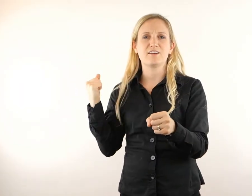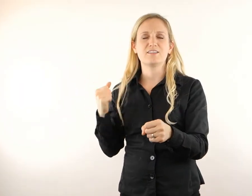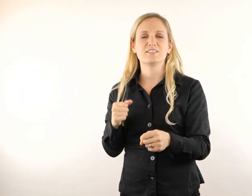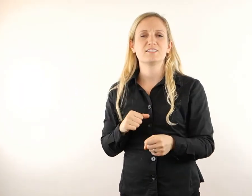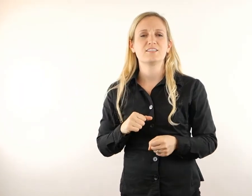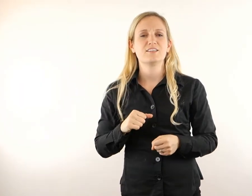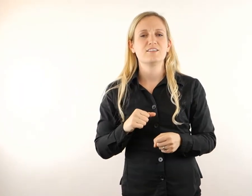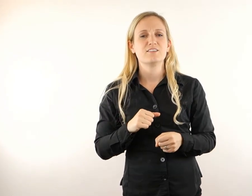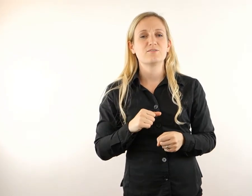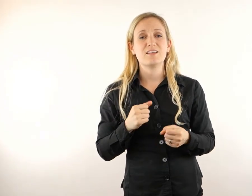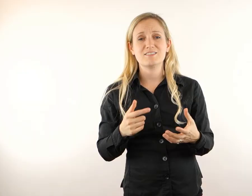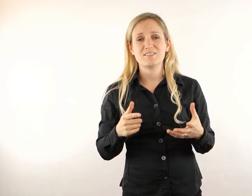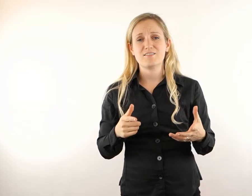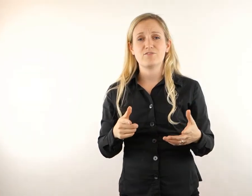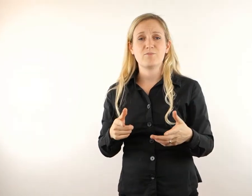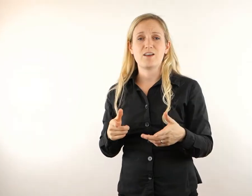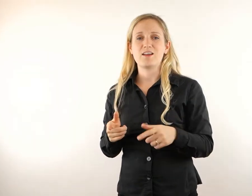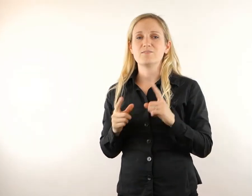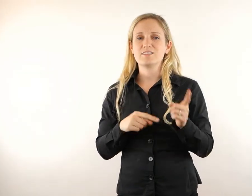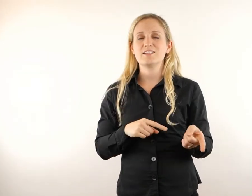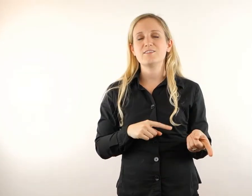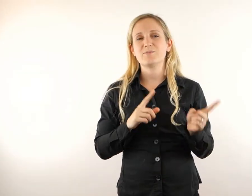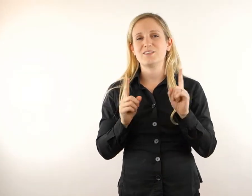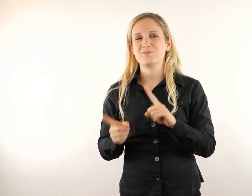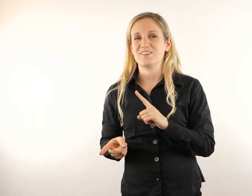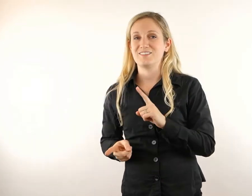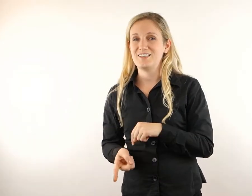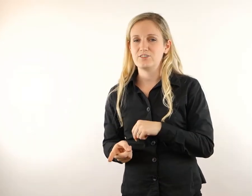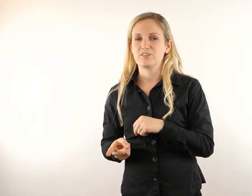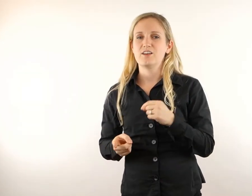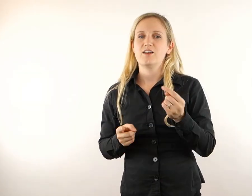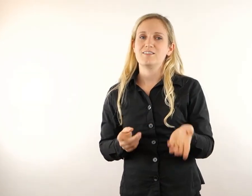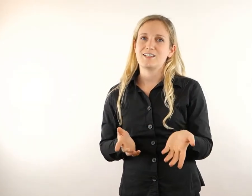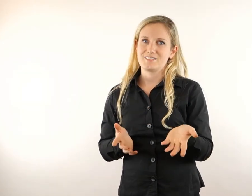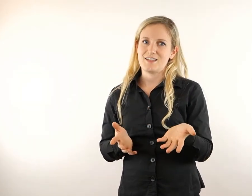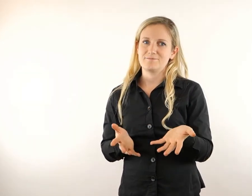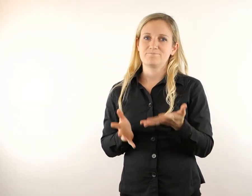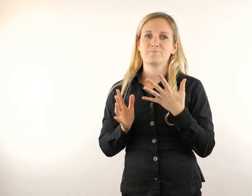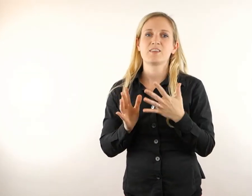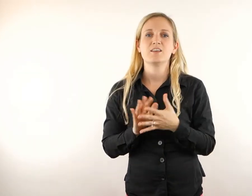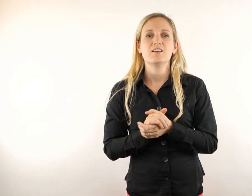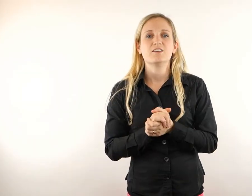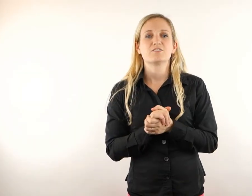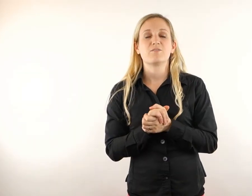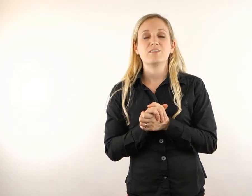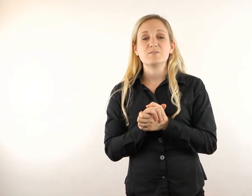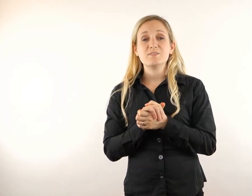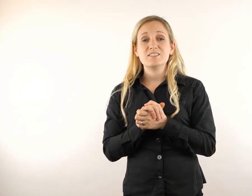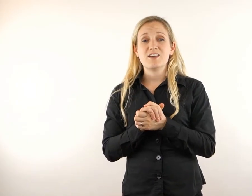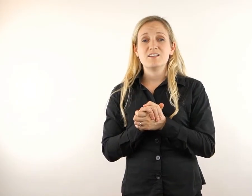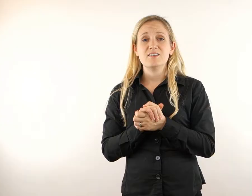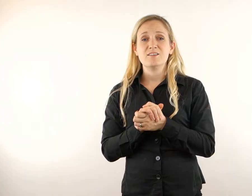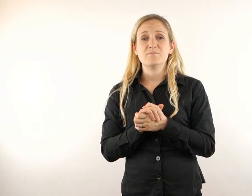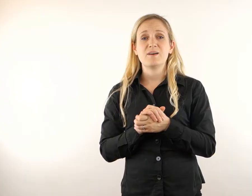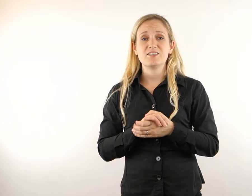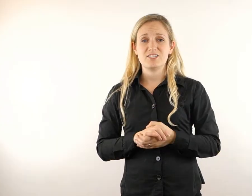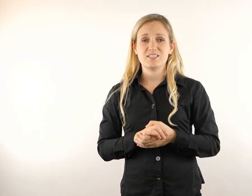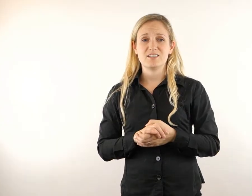got it. So that is the sign for 1. I don't sign it there, but I do sign it later on the next line. So this was done by